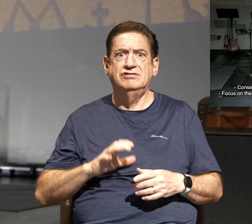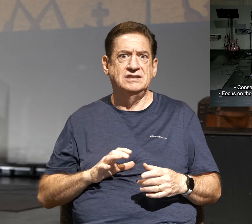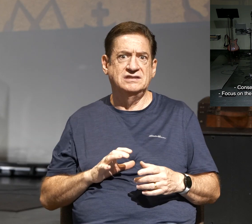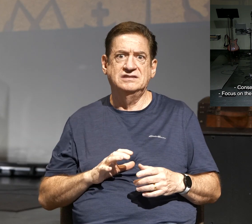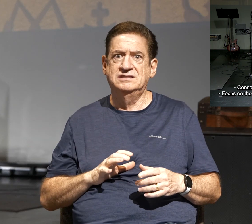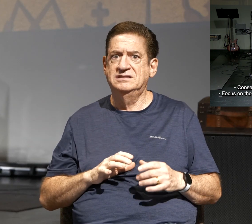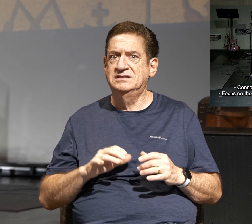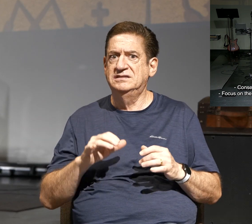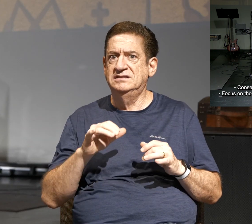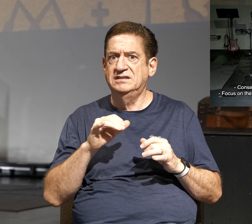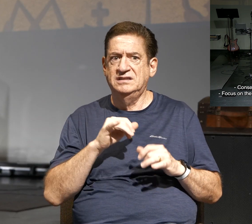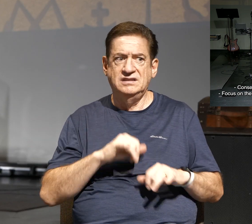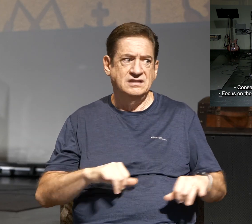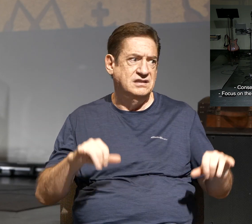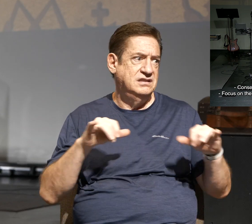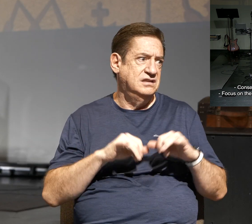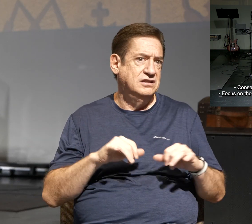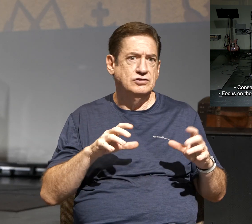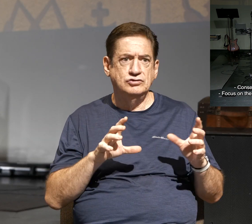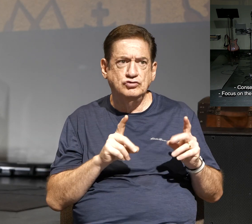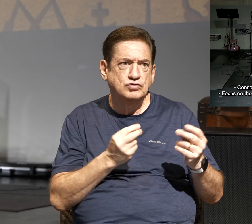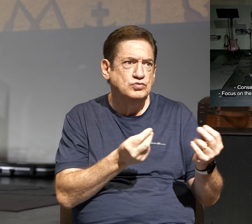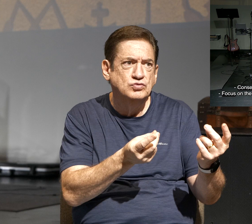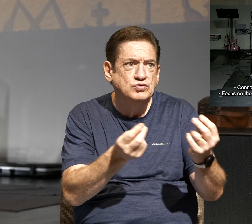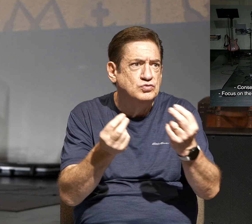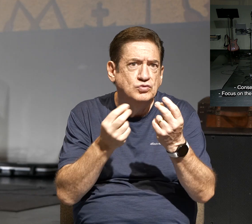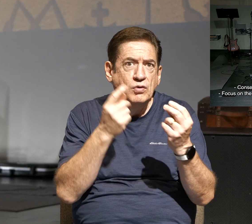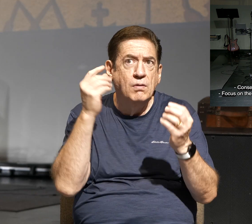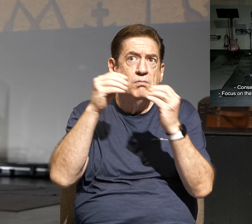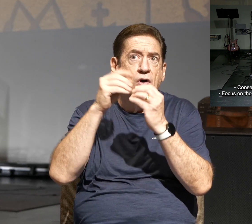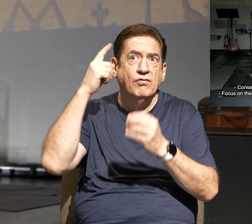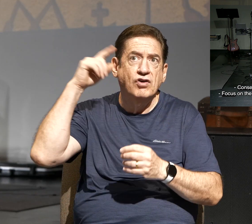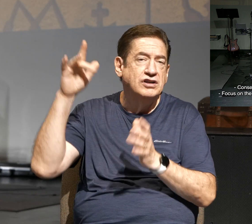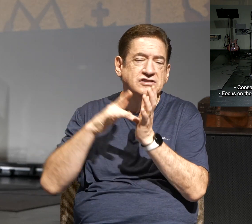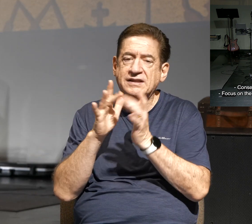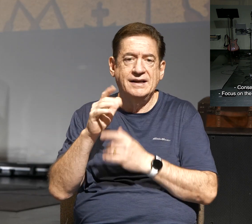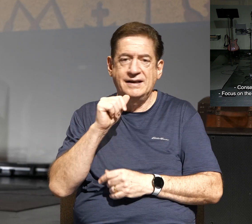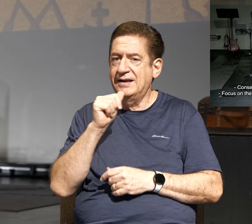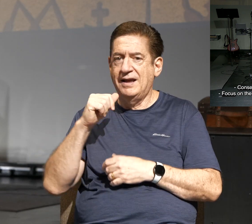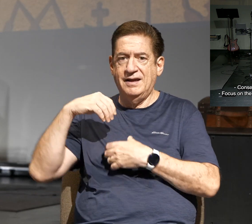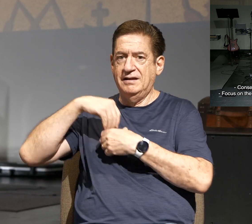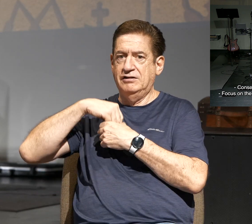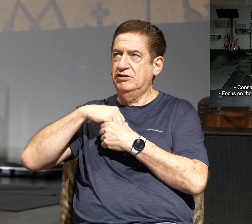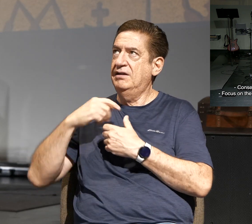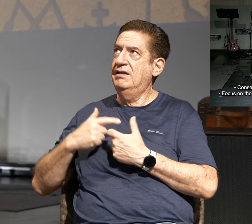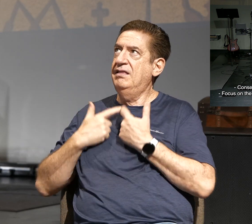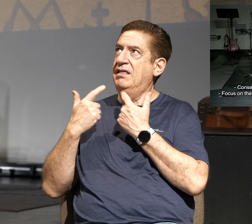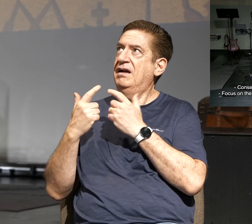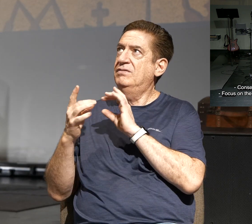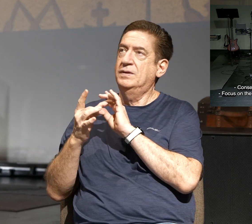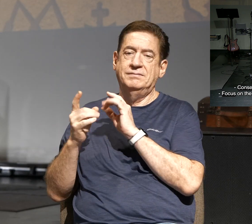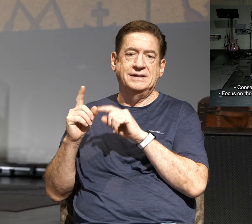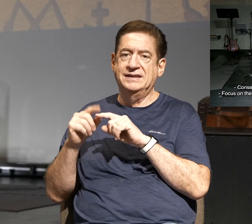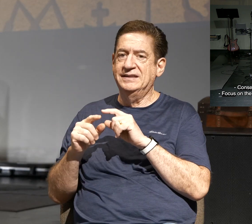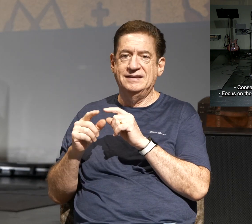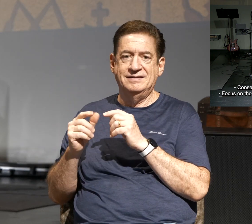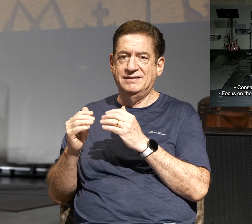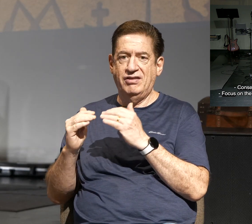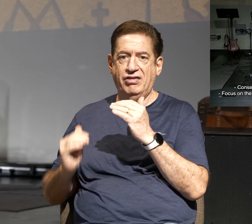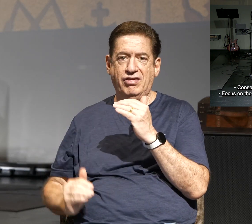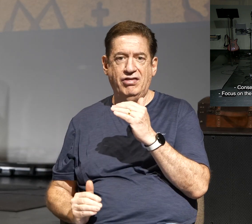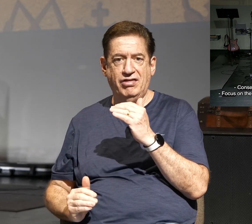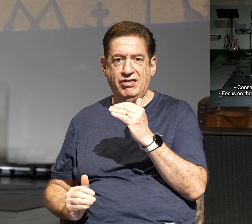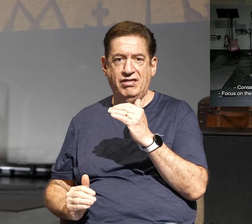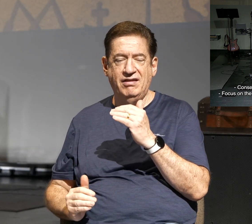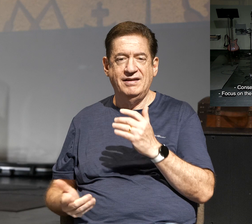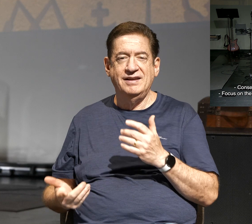chronically overextended in doing more for Jesus than their inner life with Him can sustain.